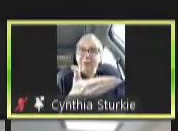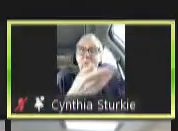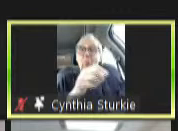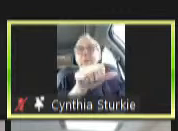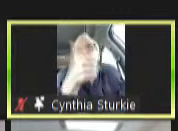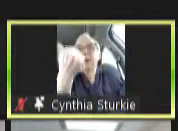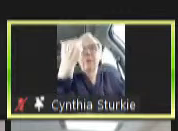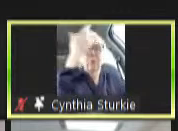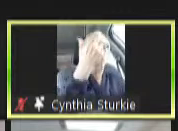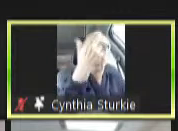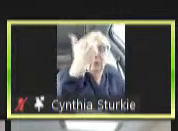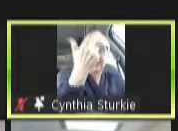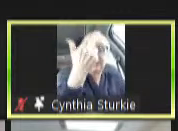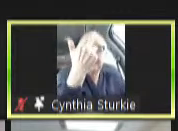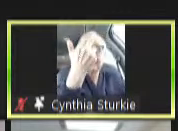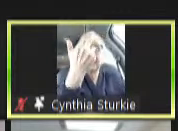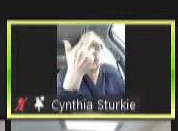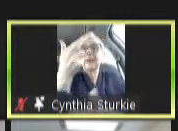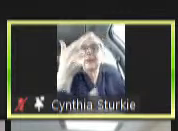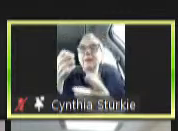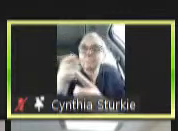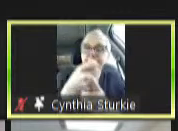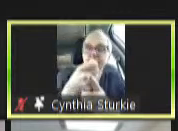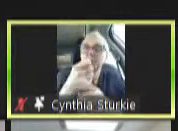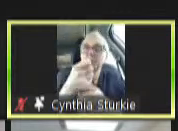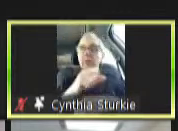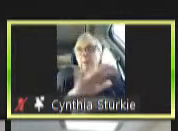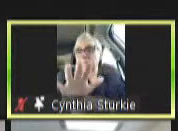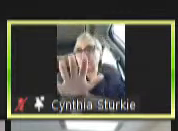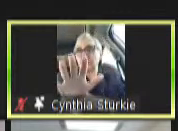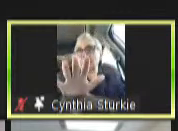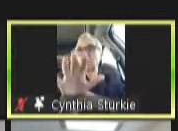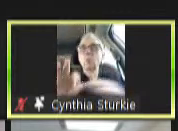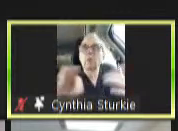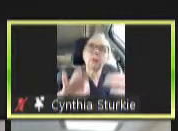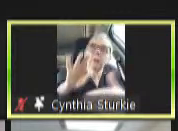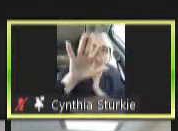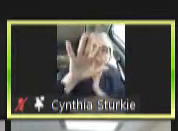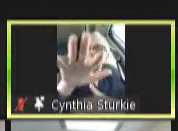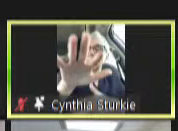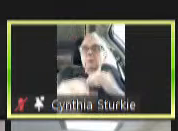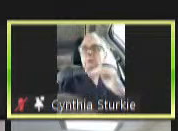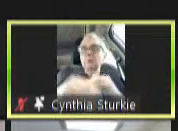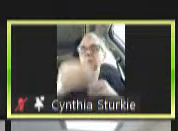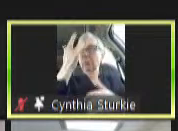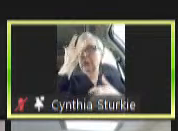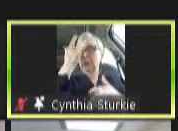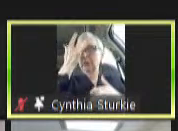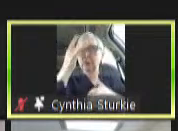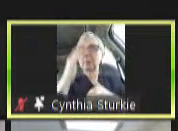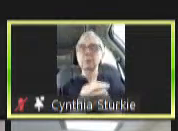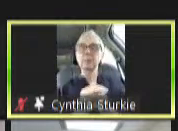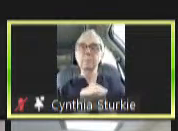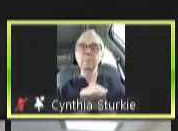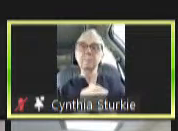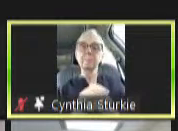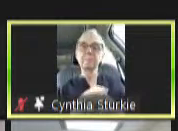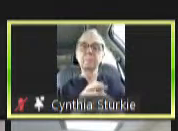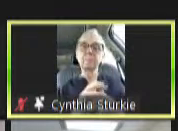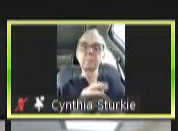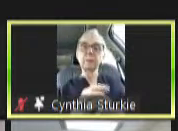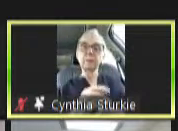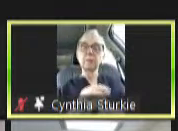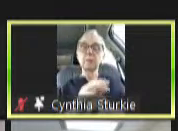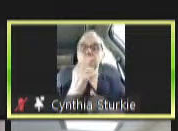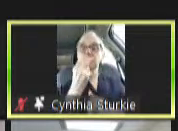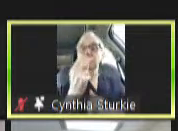potentially being the main cause, and COVID-19 may be contributing or maybe an incidental finding of their hospitalization. So looking at this figure, what